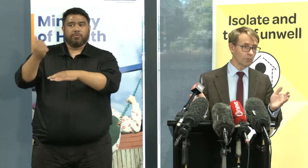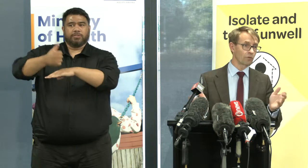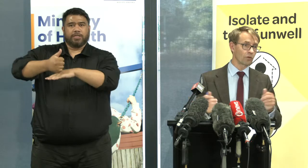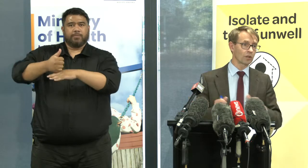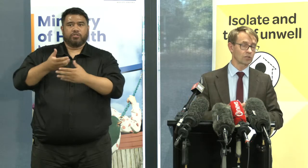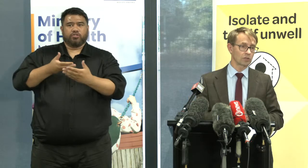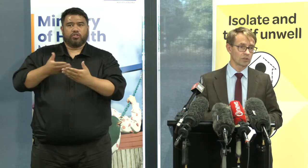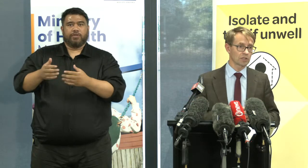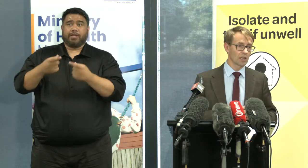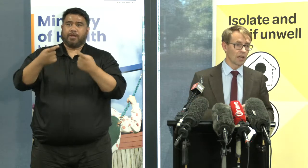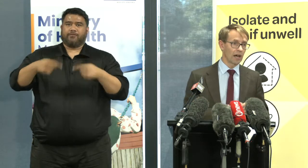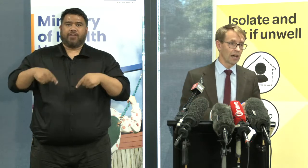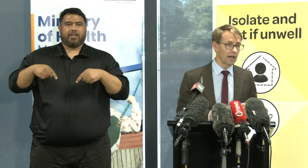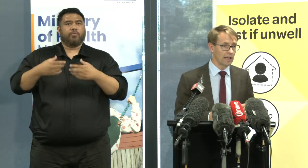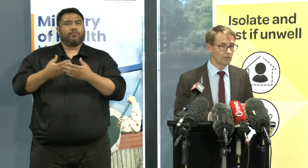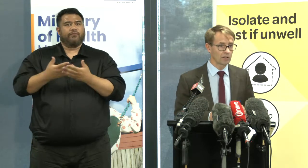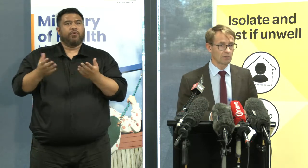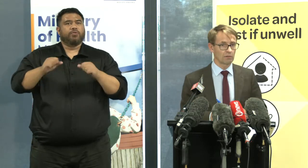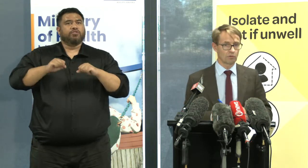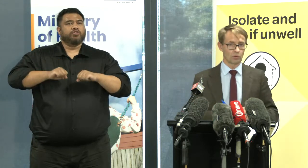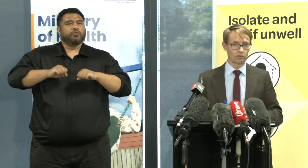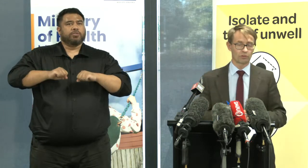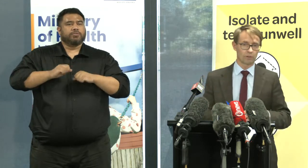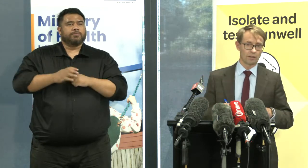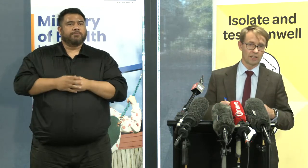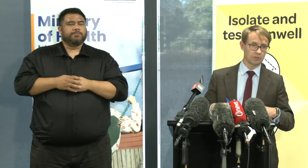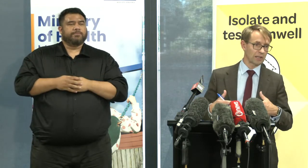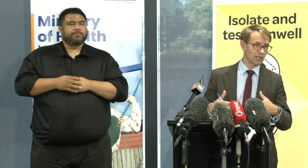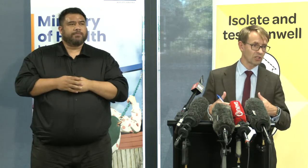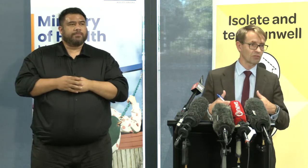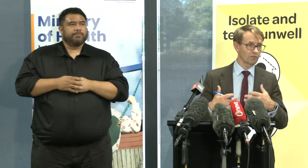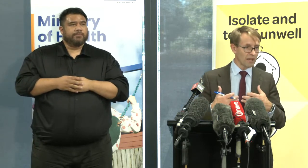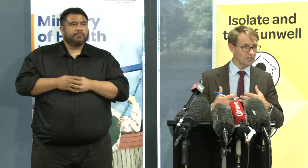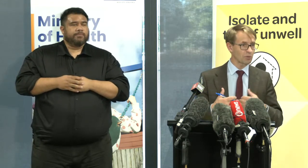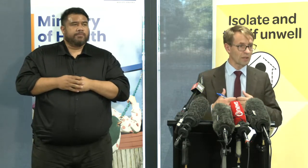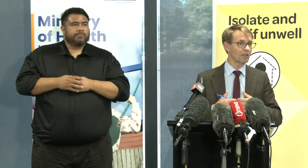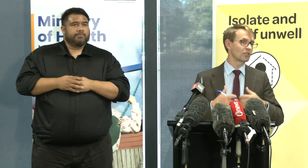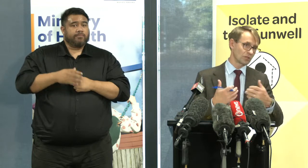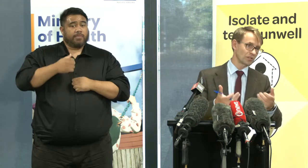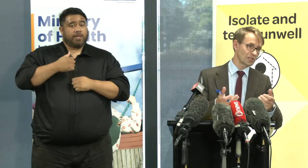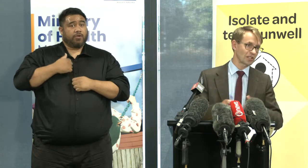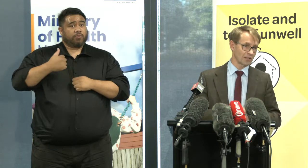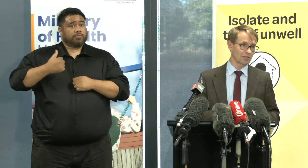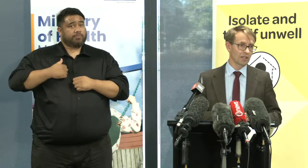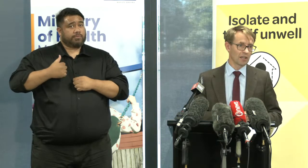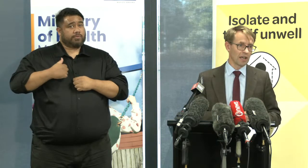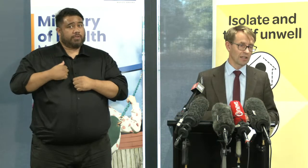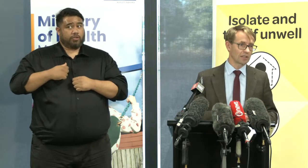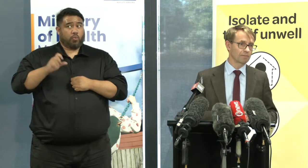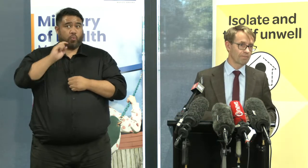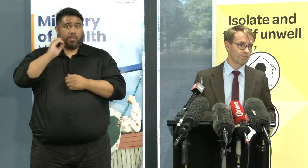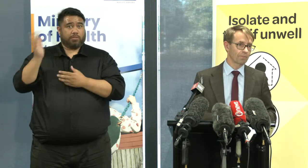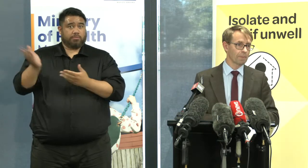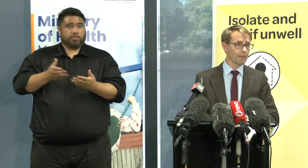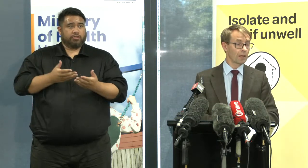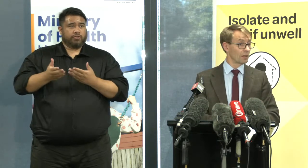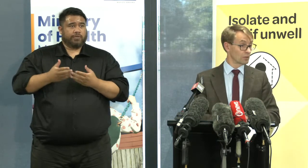made available for those students. And of course, the expectation from us will be that the service is delivered. So the